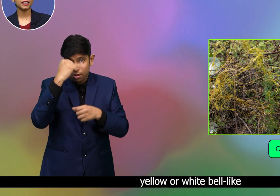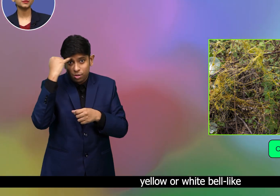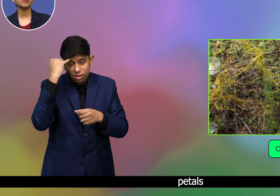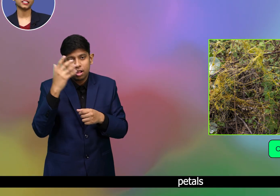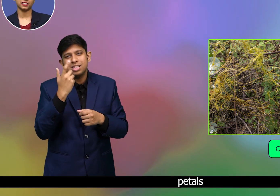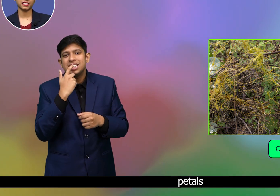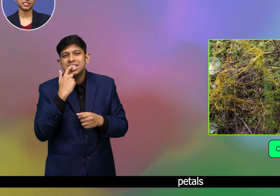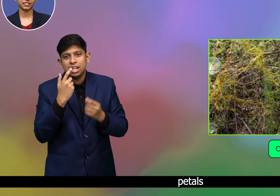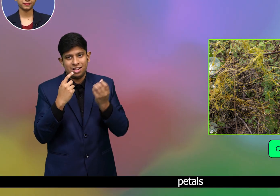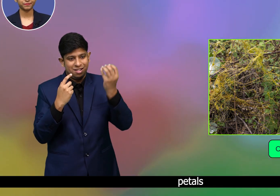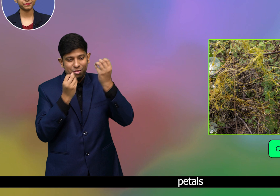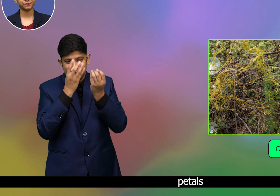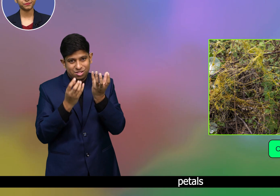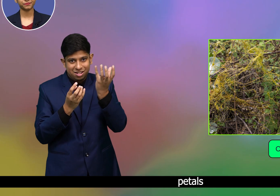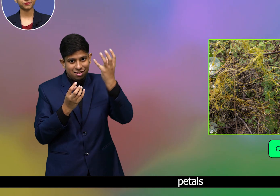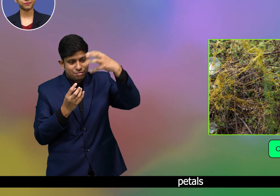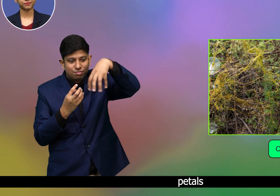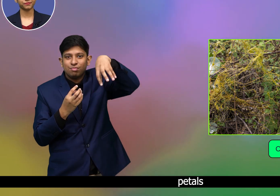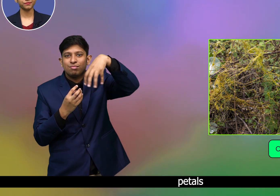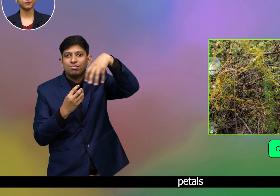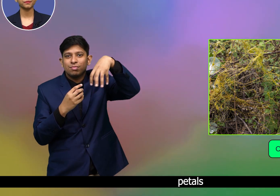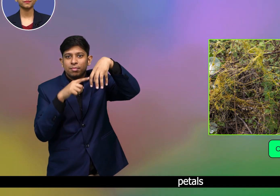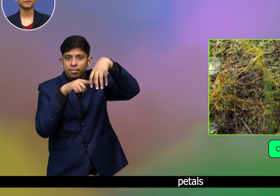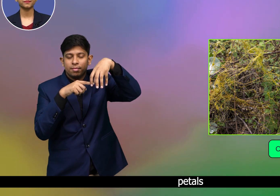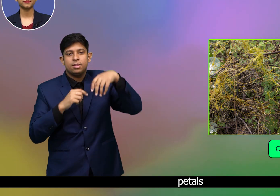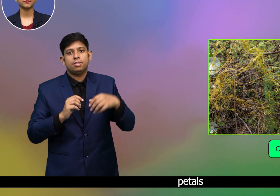white bell-like petals.